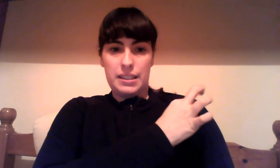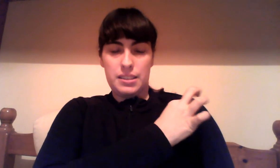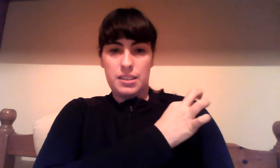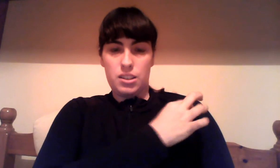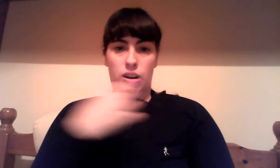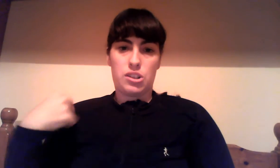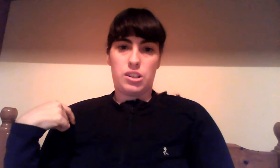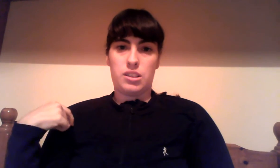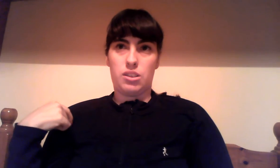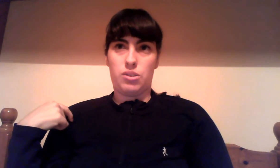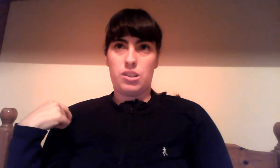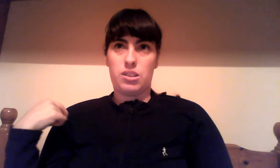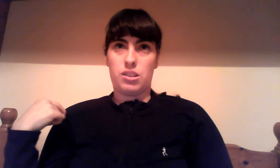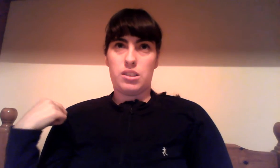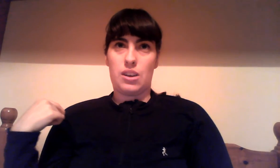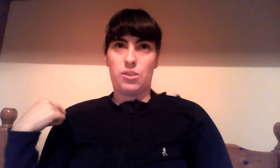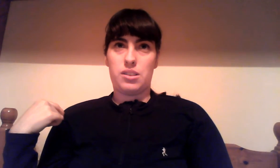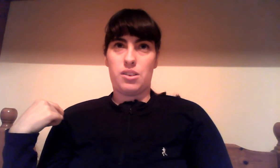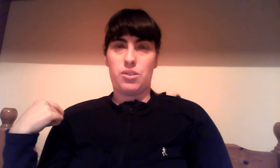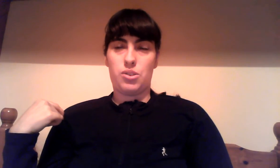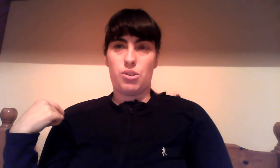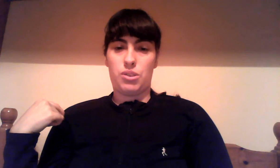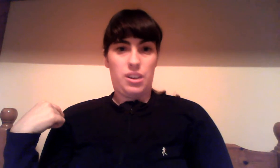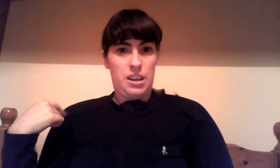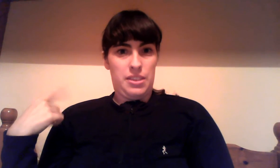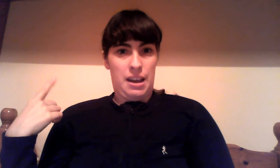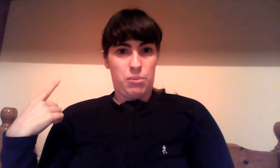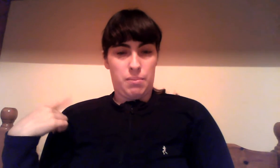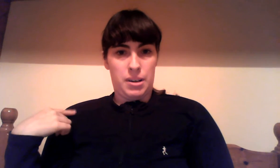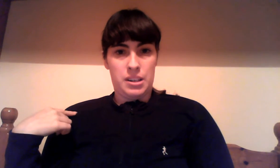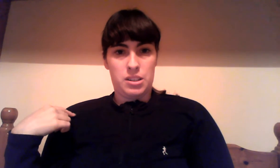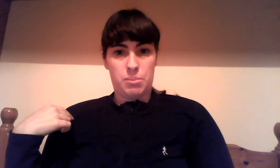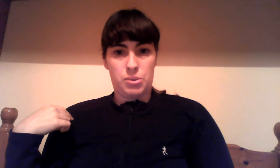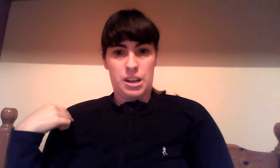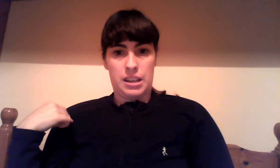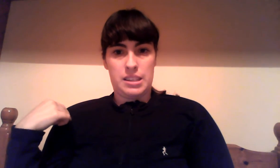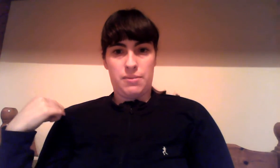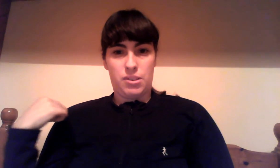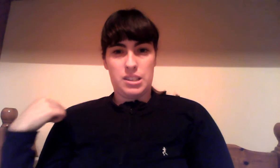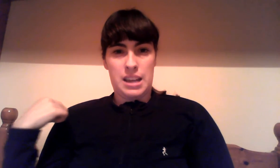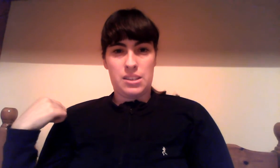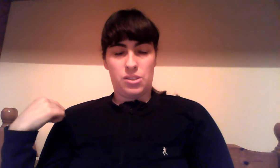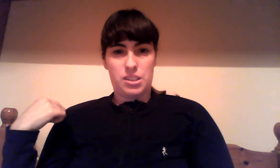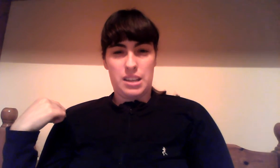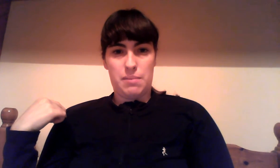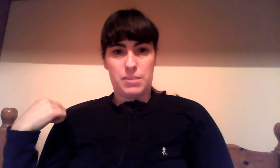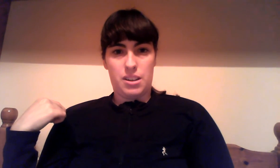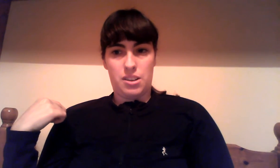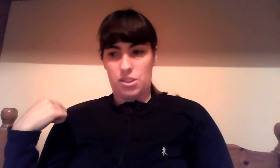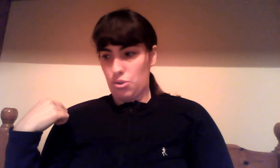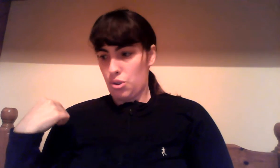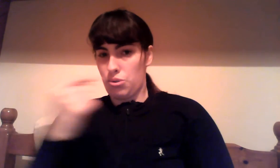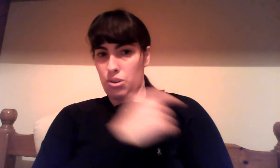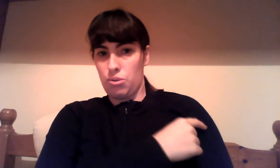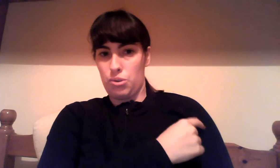White, or actually is it on this, does it stay on this side of the shoulder? That one I might need to double check. It's either it stays on the same side as your shoulder or you